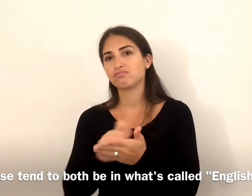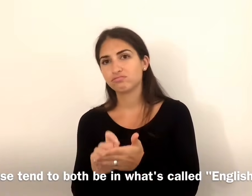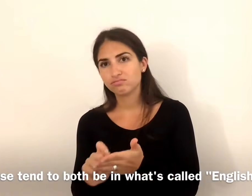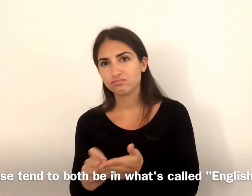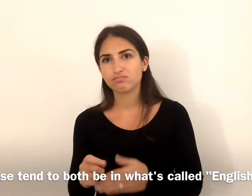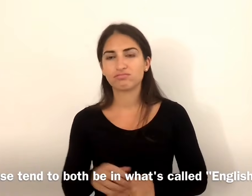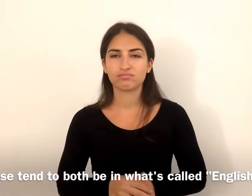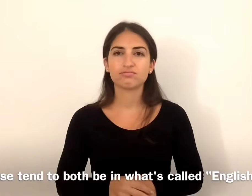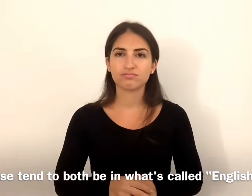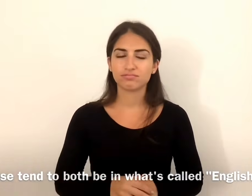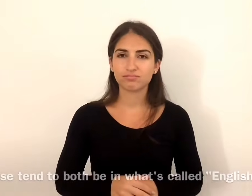Reading, writing.